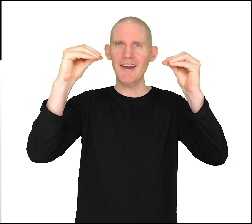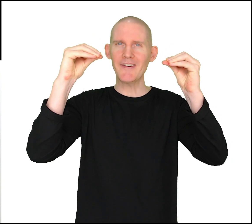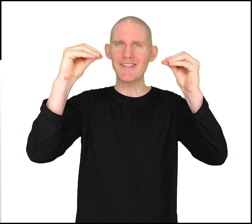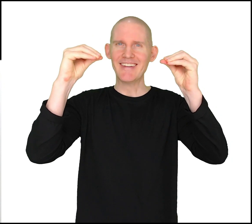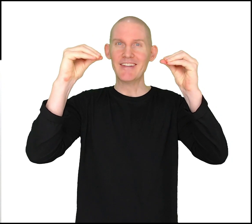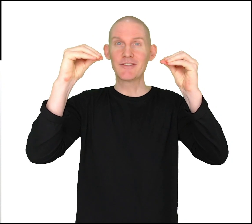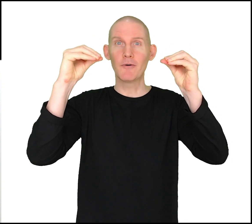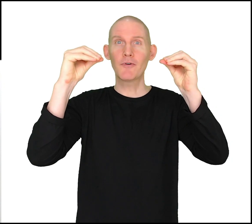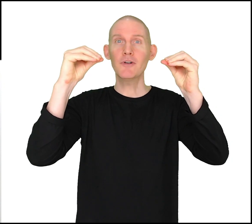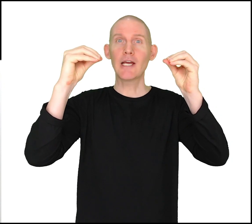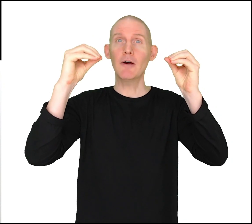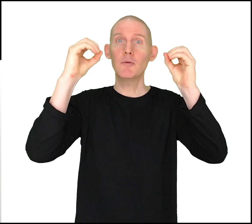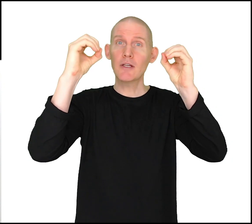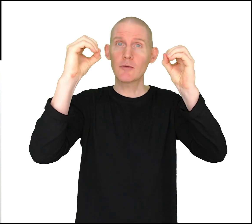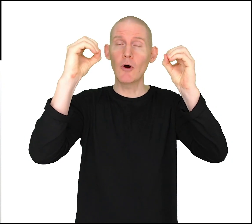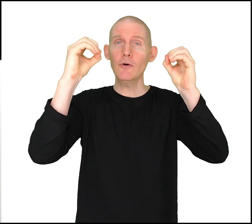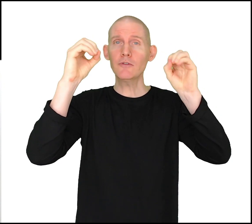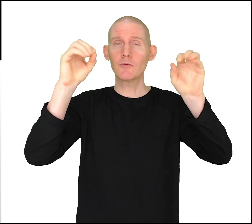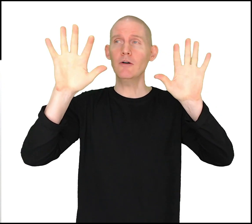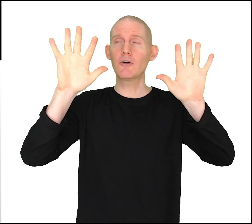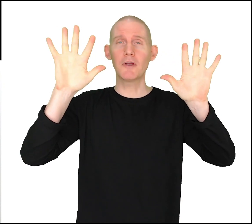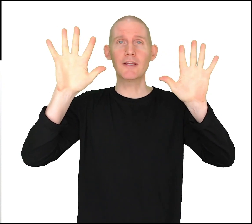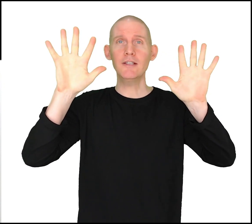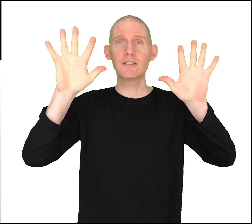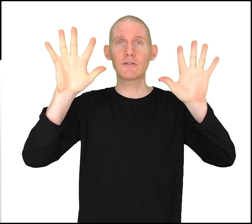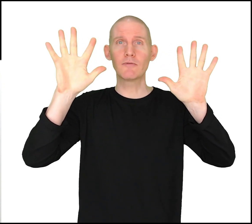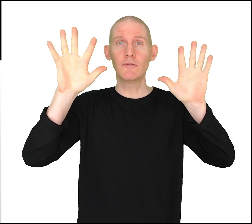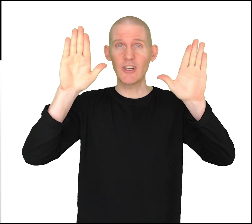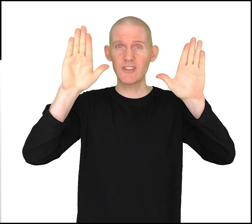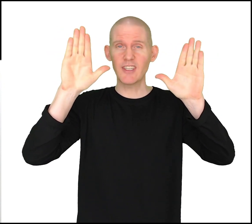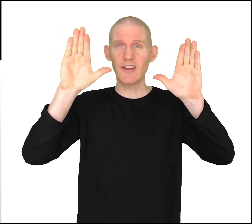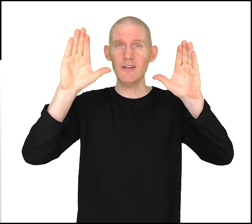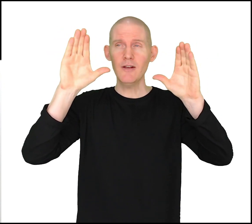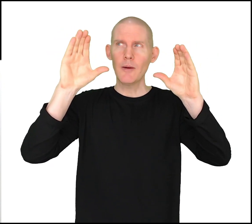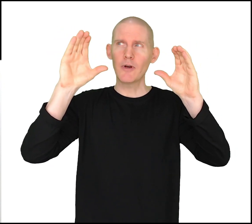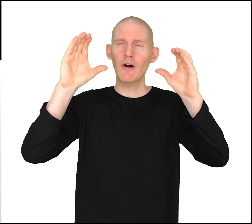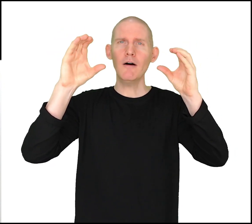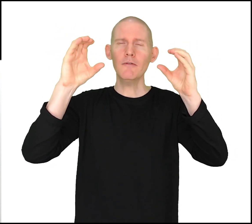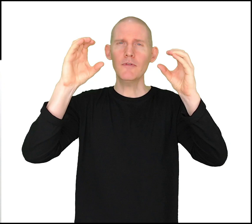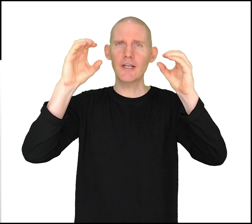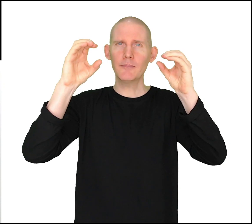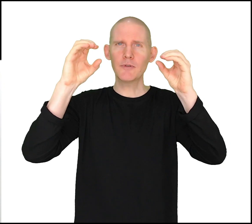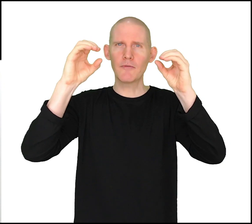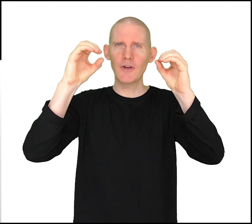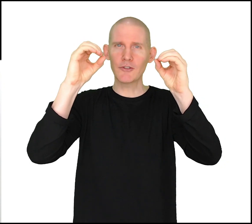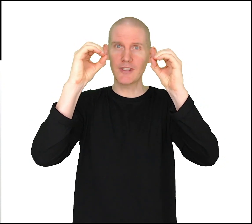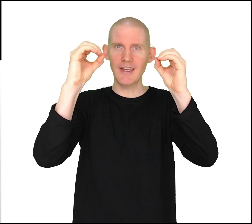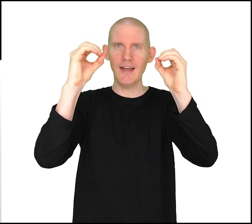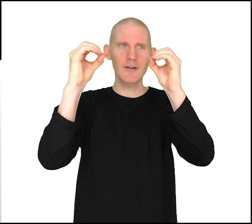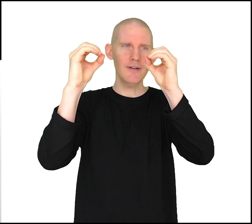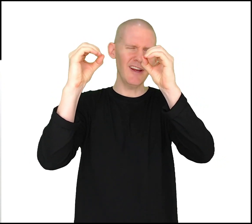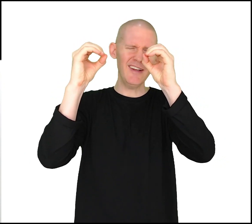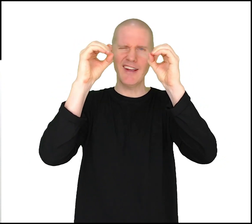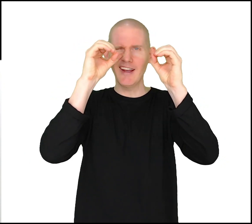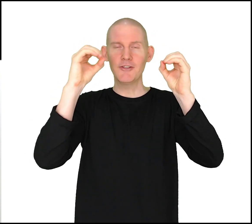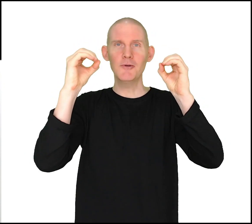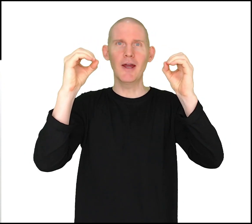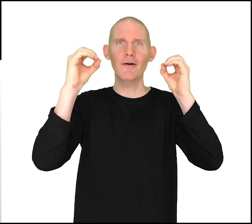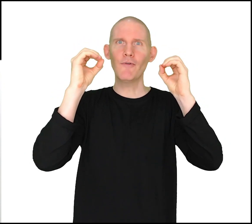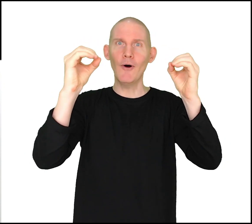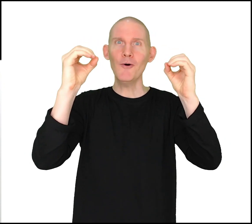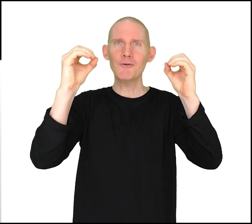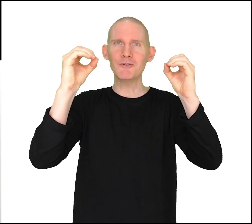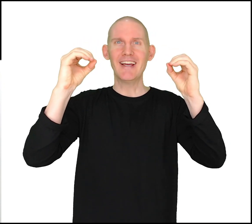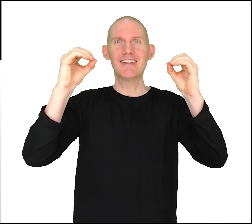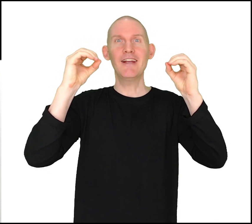squished down. So first, how do you make some O's? Well, go like this, fingers together. Bring all of the tips of the fingers together, and you